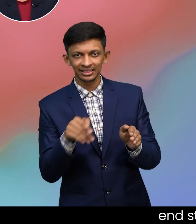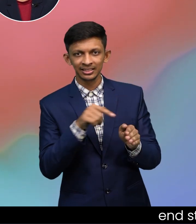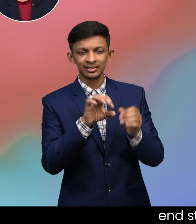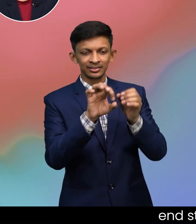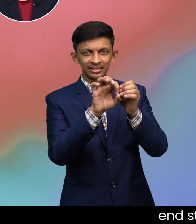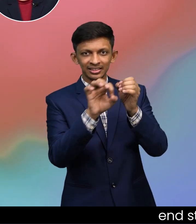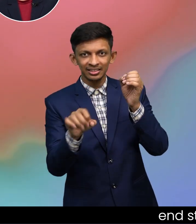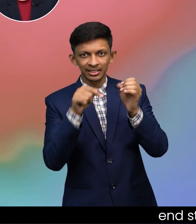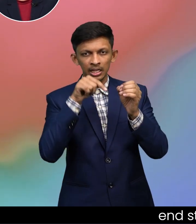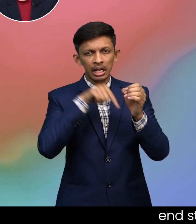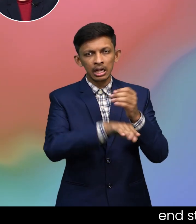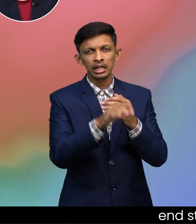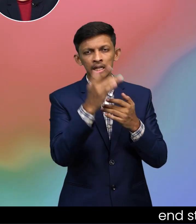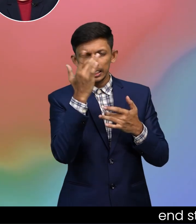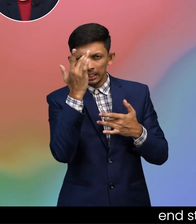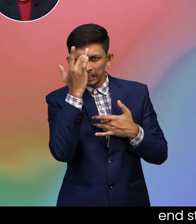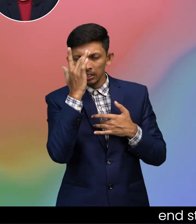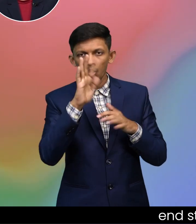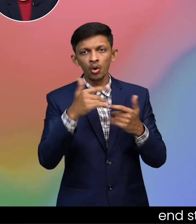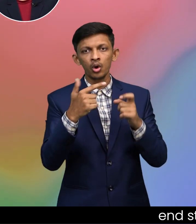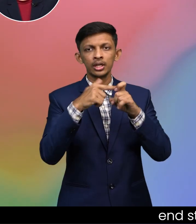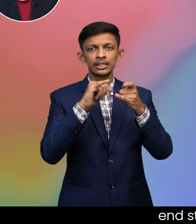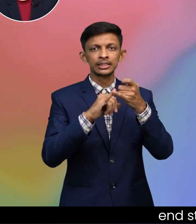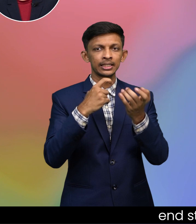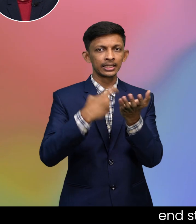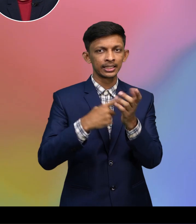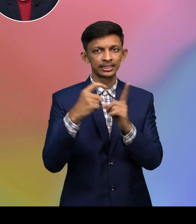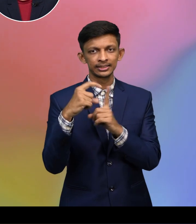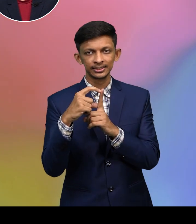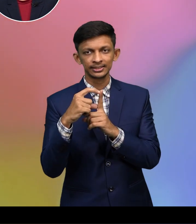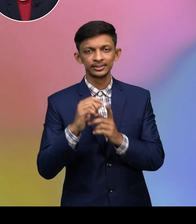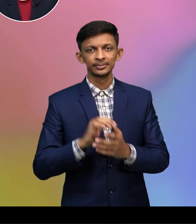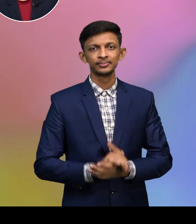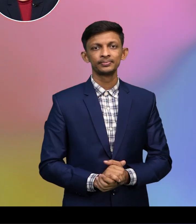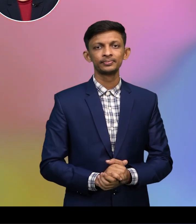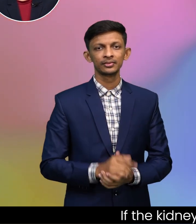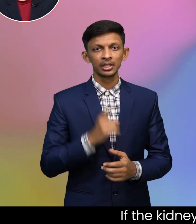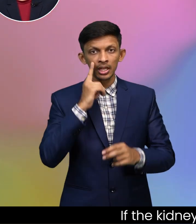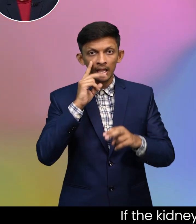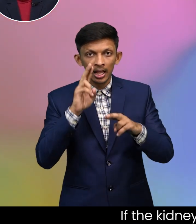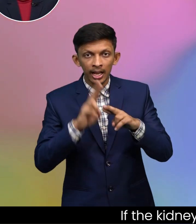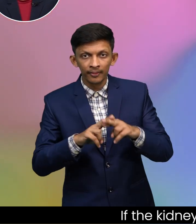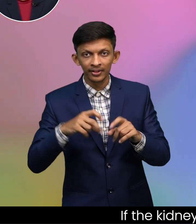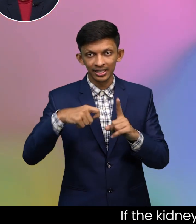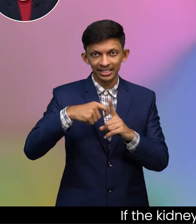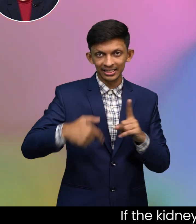to decomposition of urea to form ammonia.